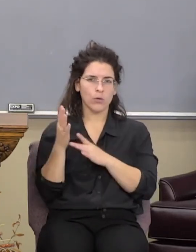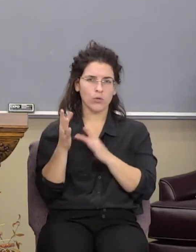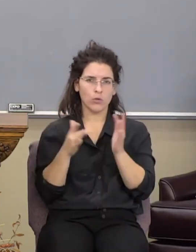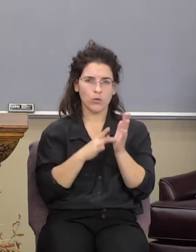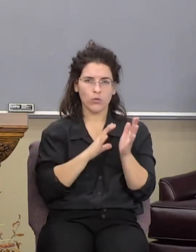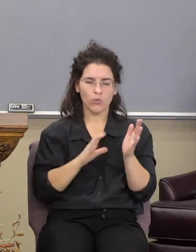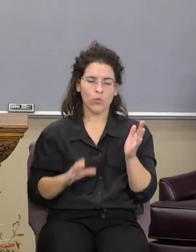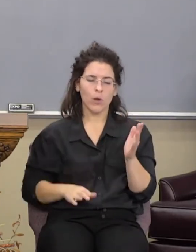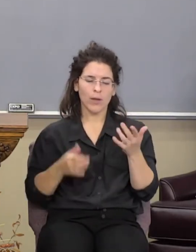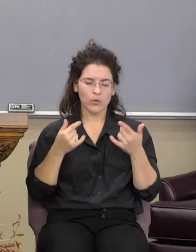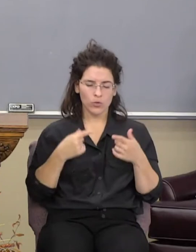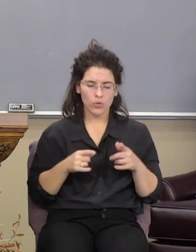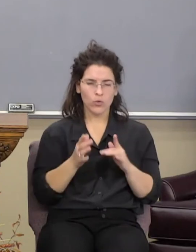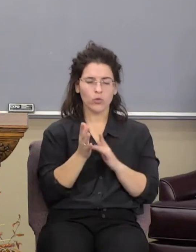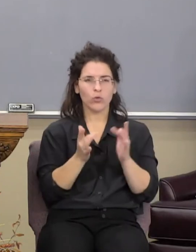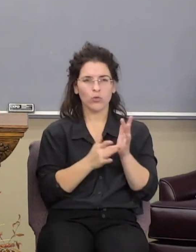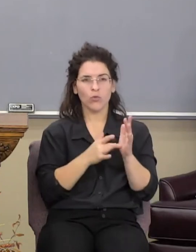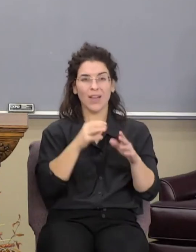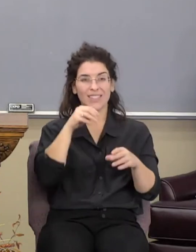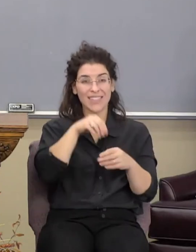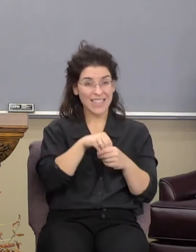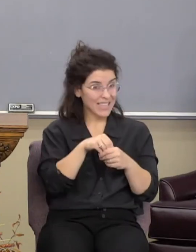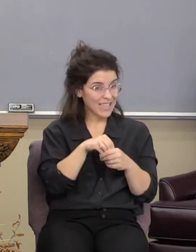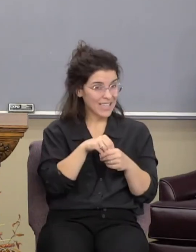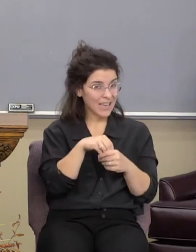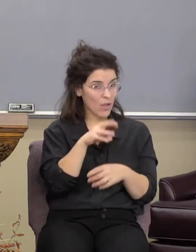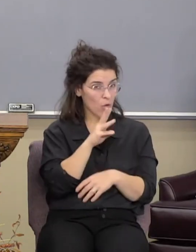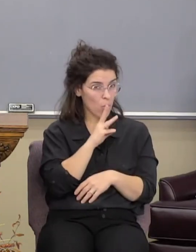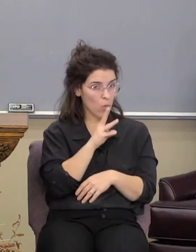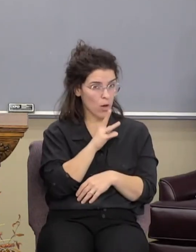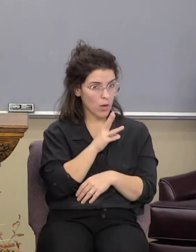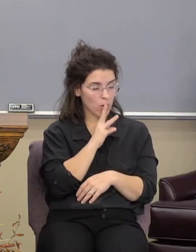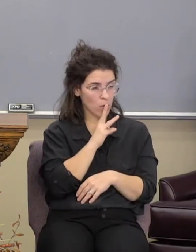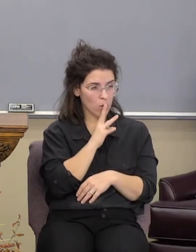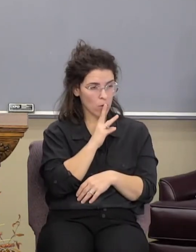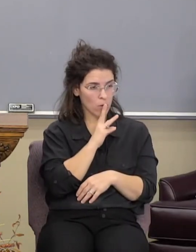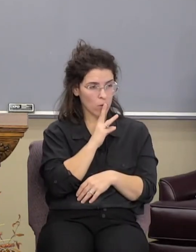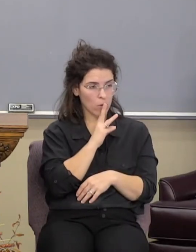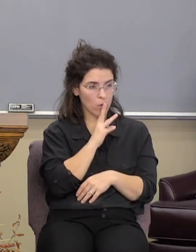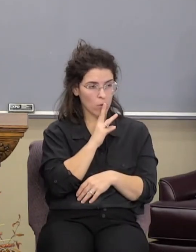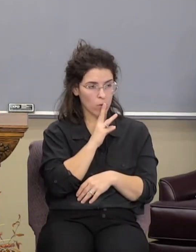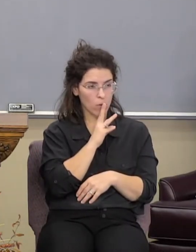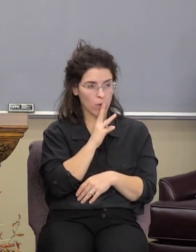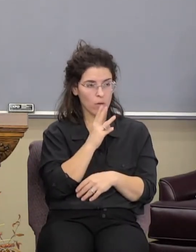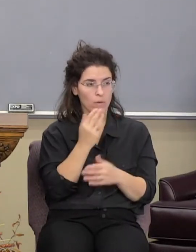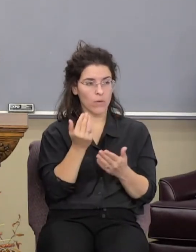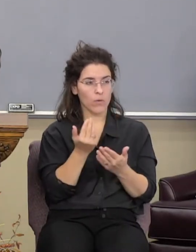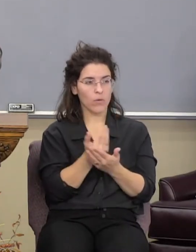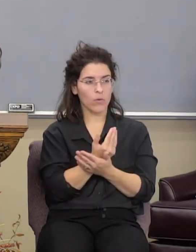Christ while the Lord Jesus Christ is in the water.